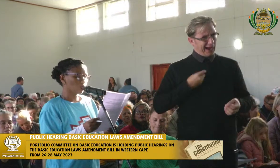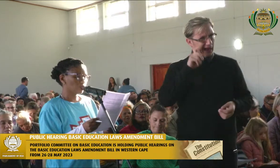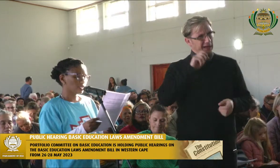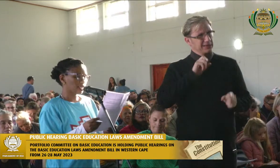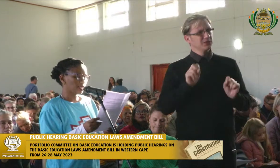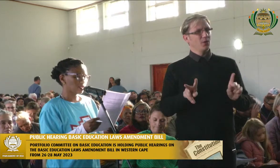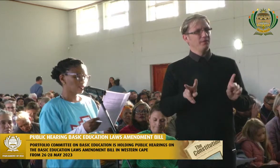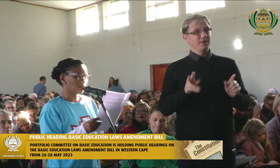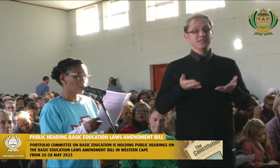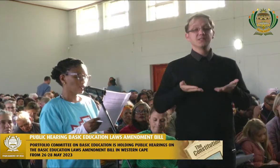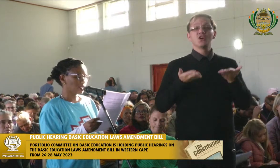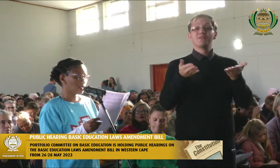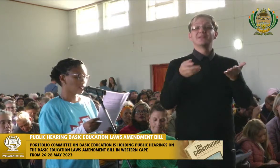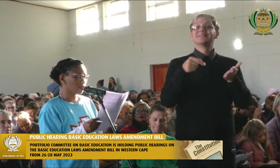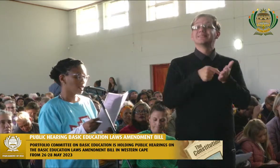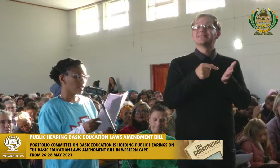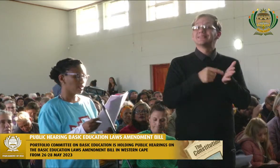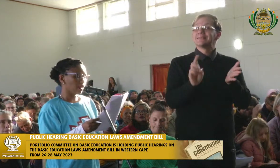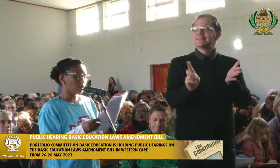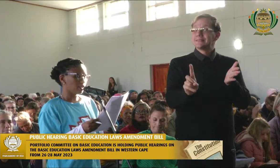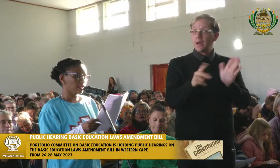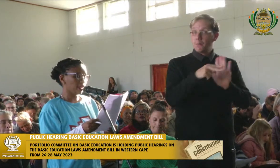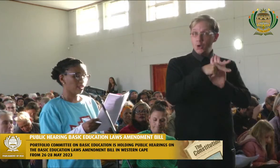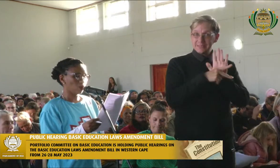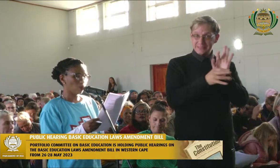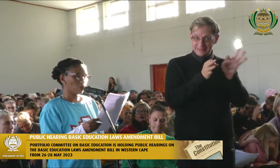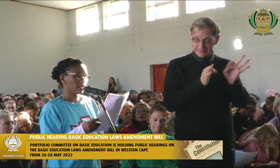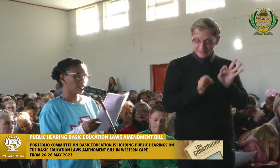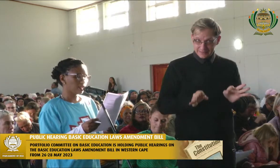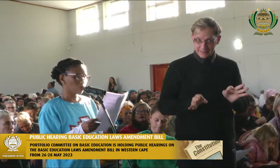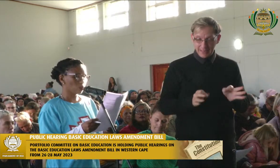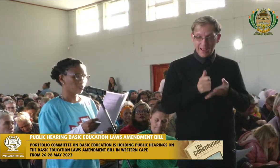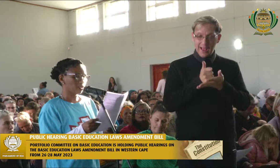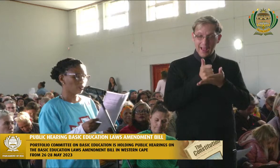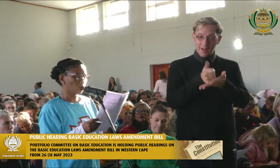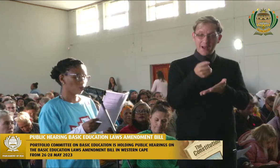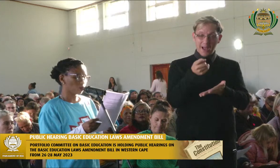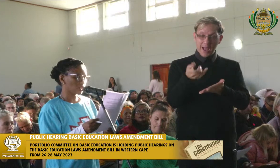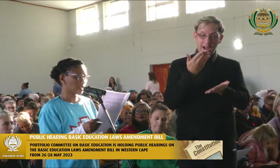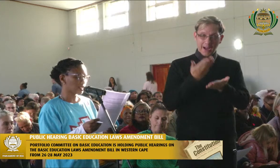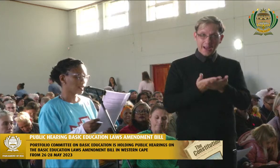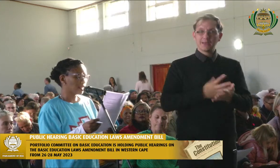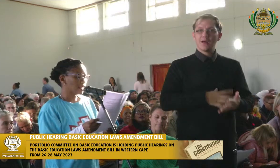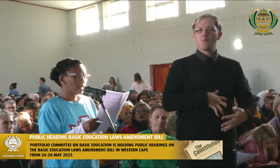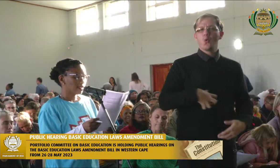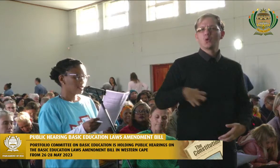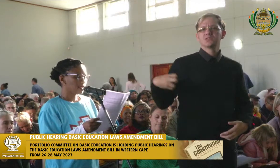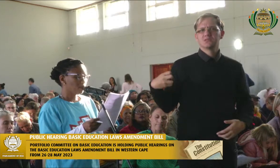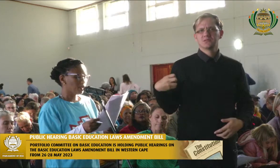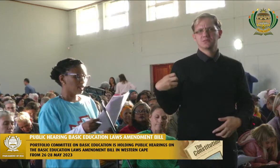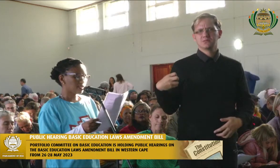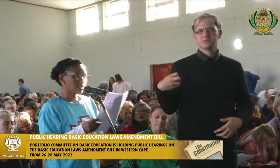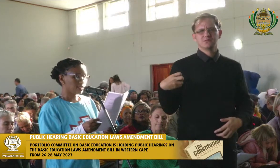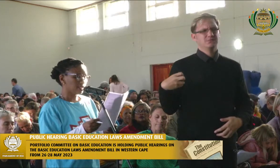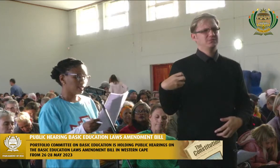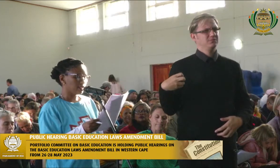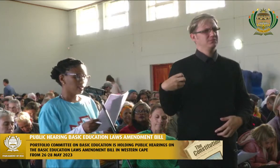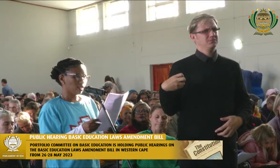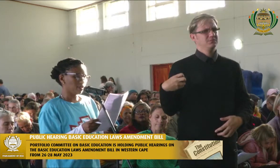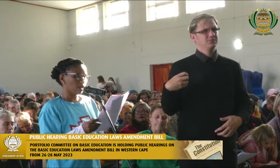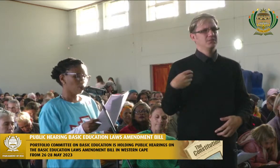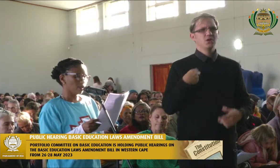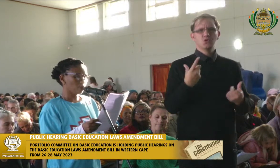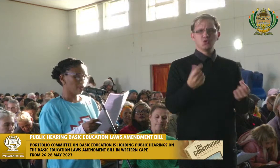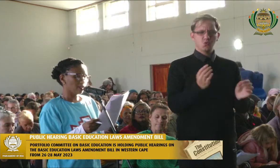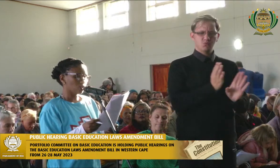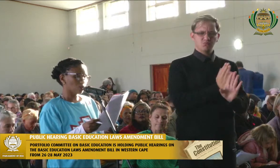service includes, as the policy itself says, enabling, and I quote, learners to obtain abortions. This can be done secretly, it